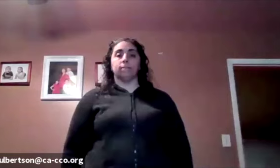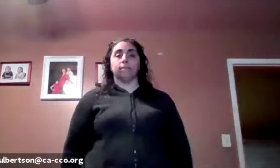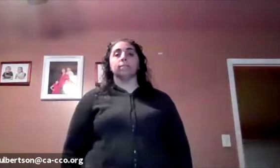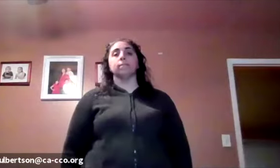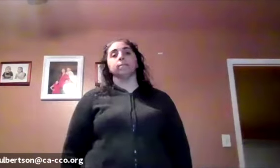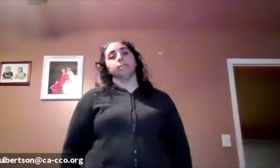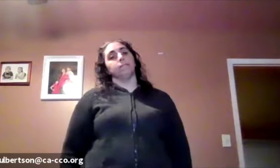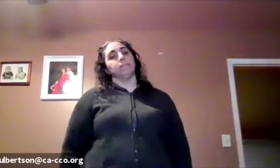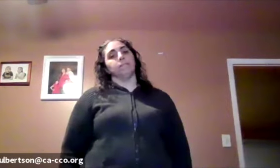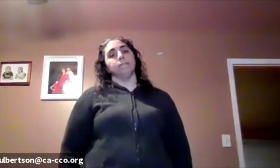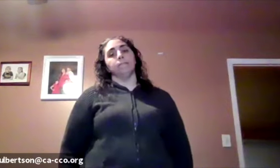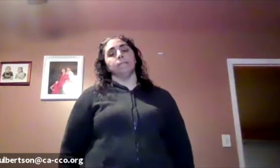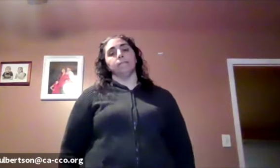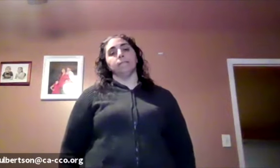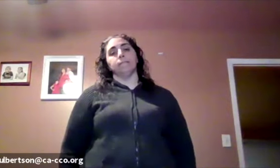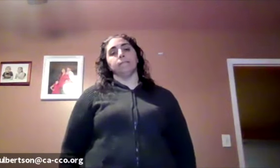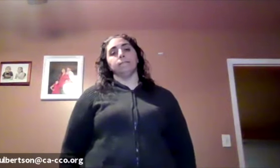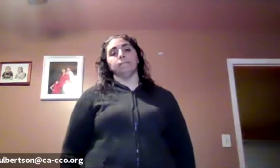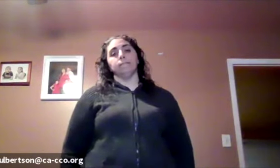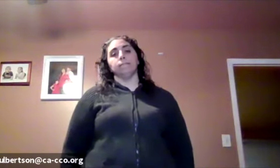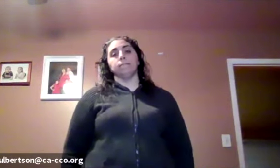Now they must learn from one